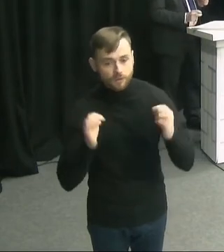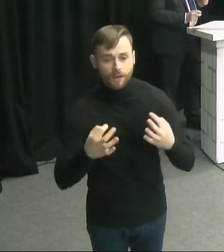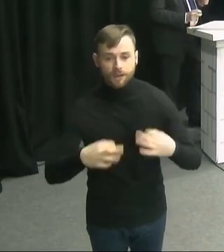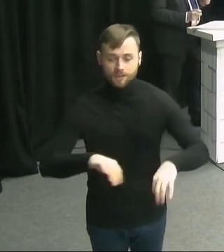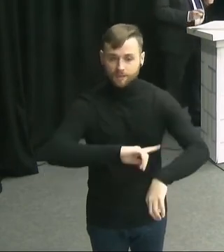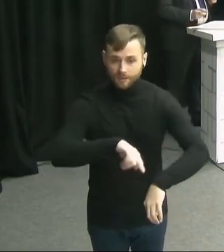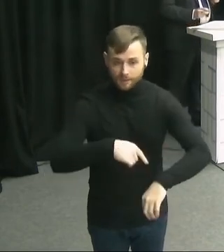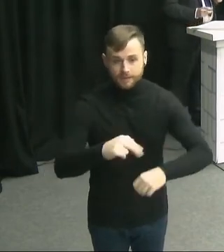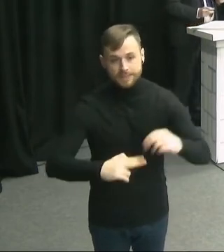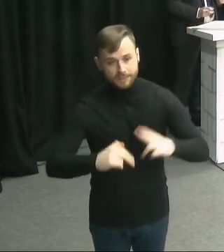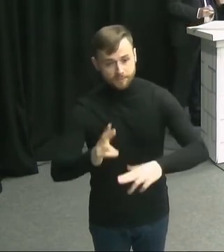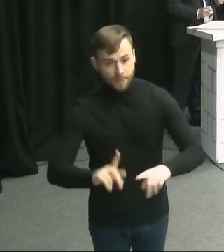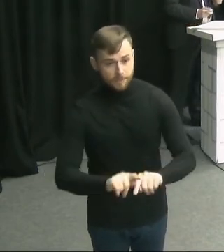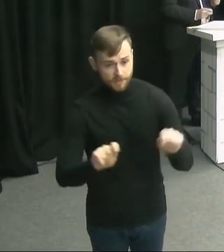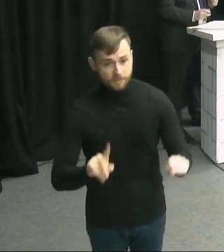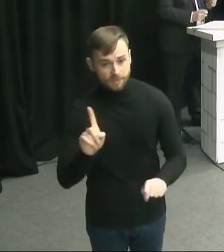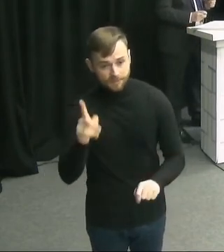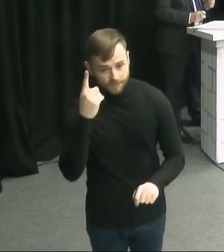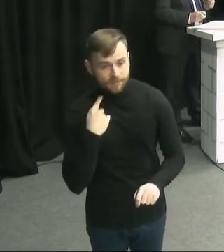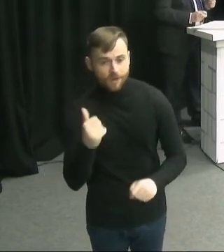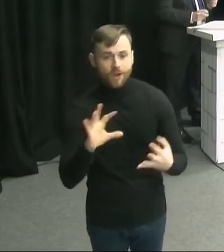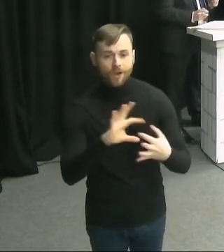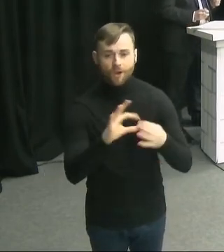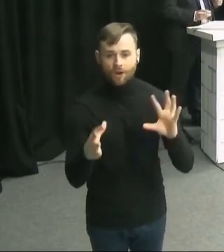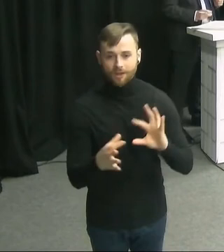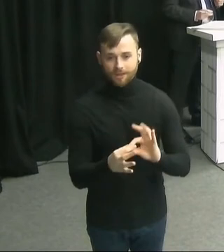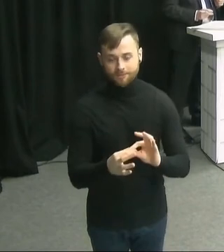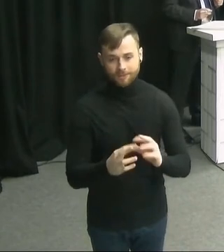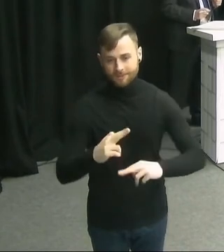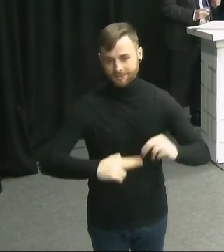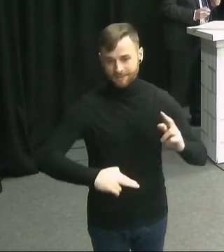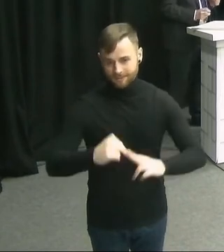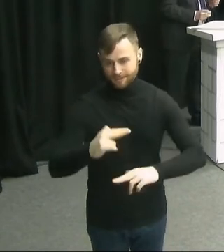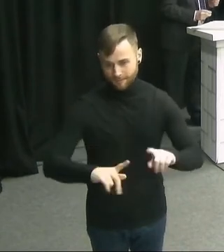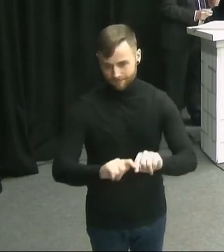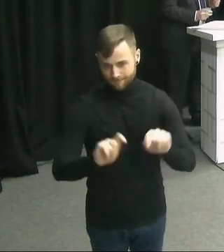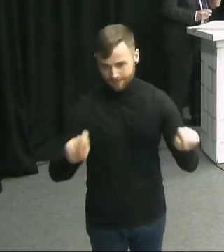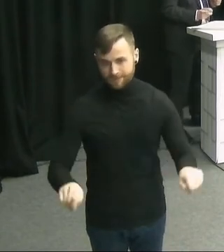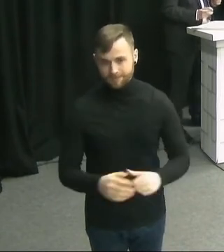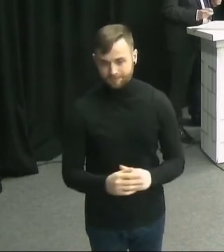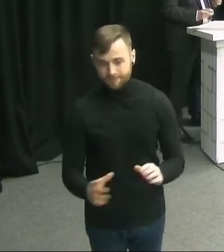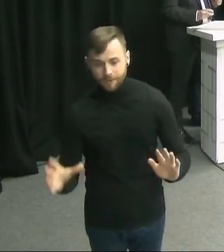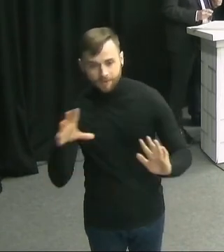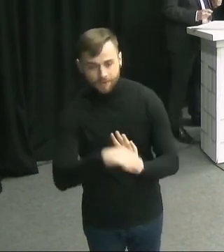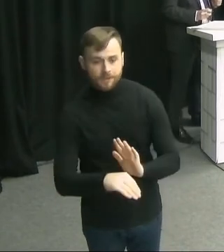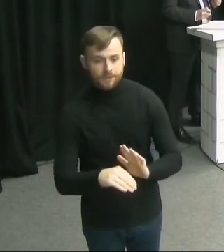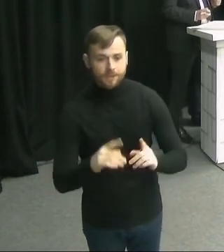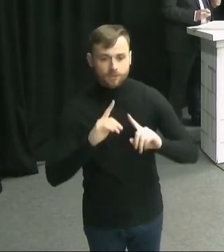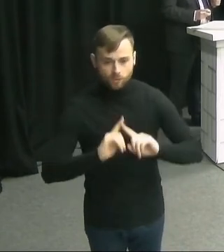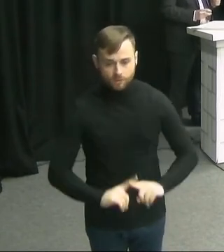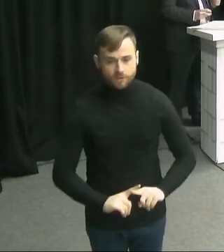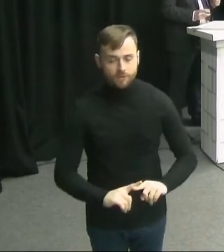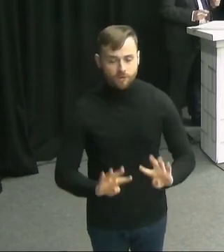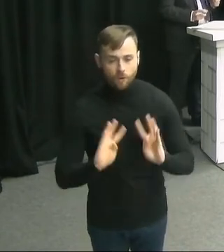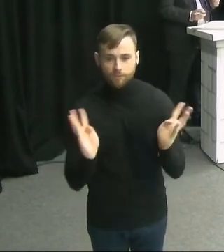I believe this is not what you expected before you came here. Professor Rimutis, I will commit myself to